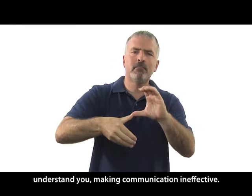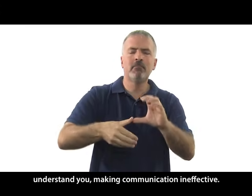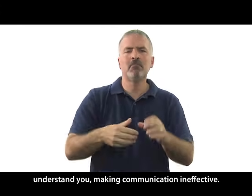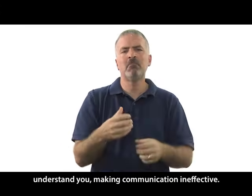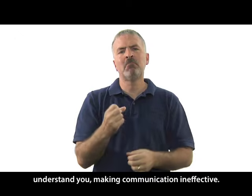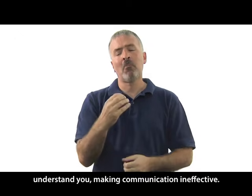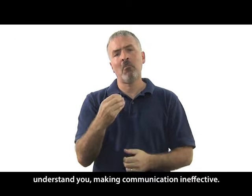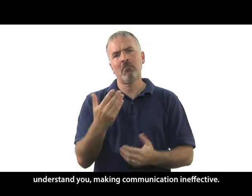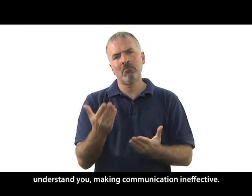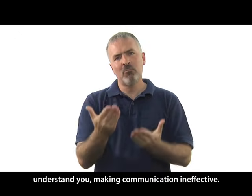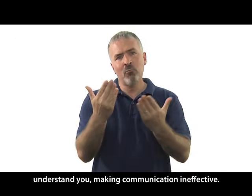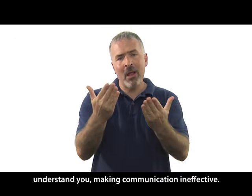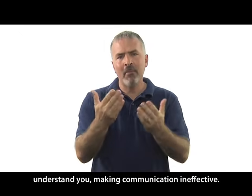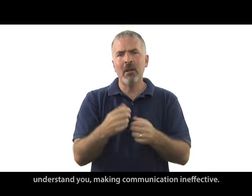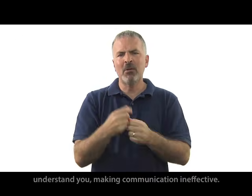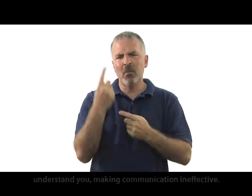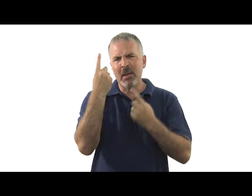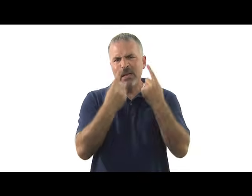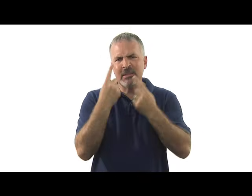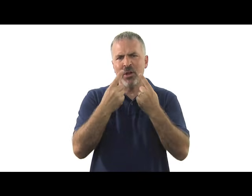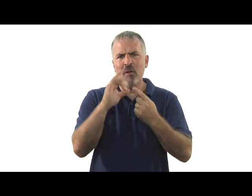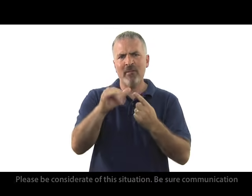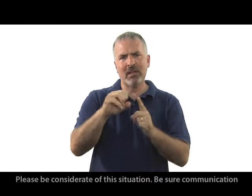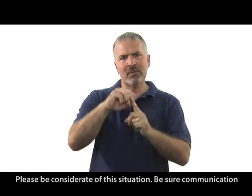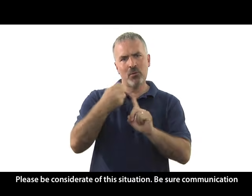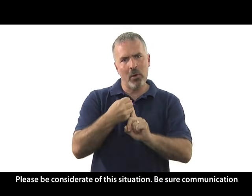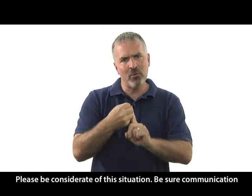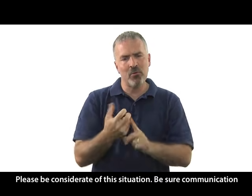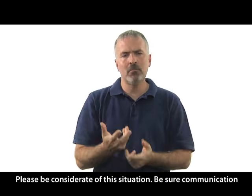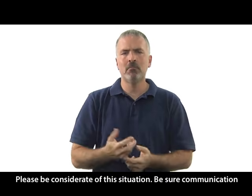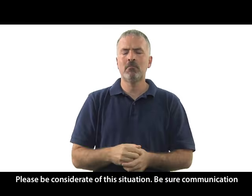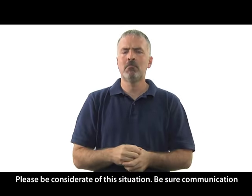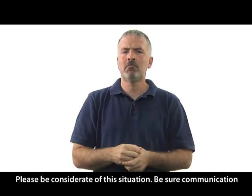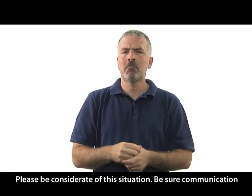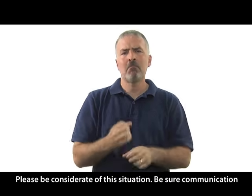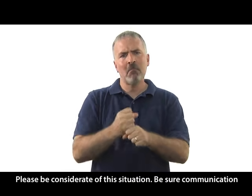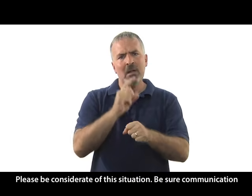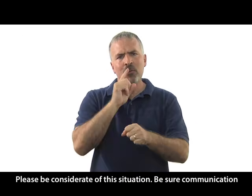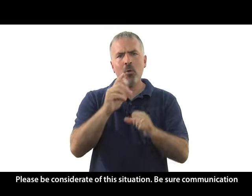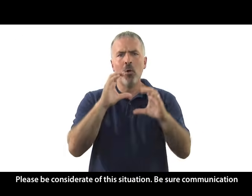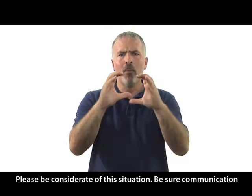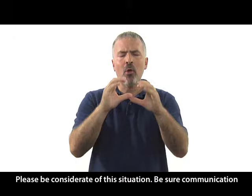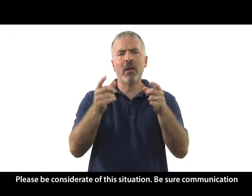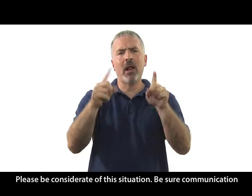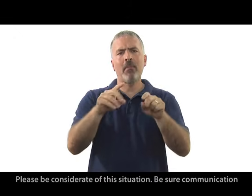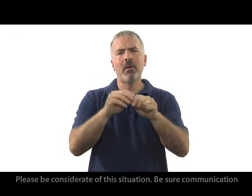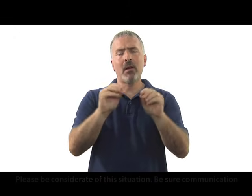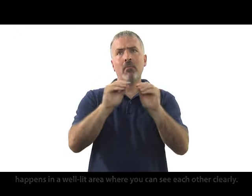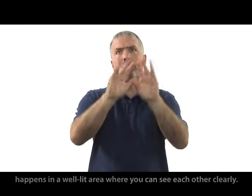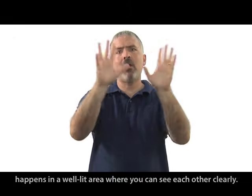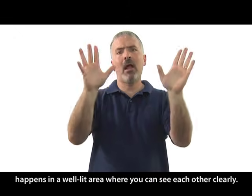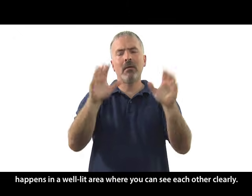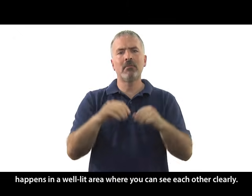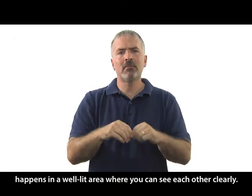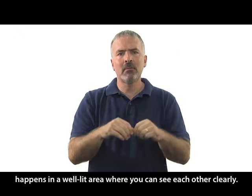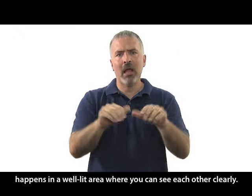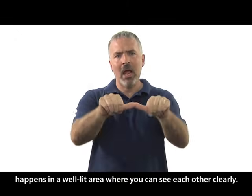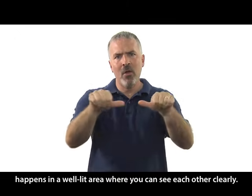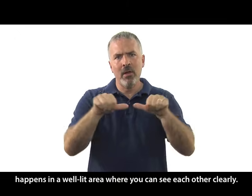making communication ineffective. Please be considerate of the situation. Be sure communication happens in a well-lit area where